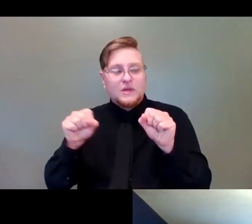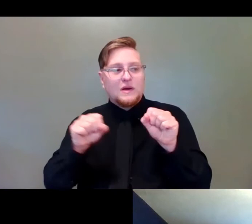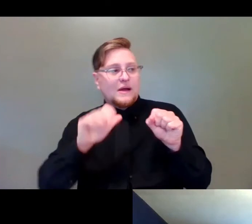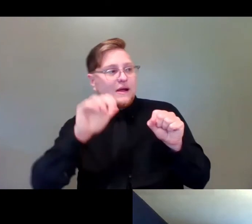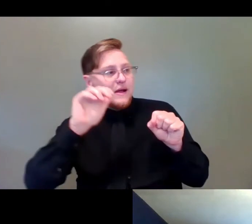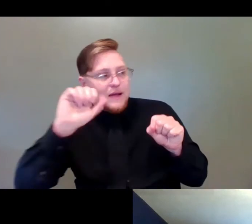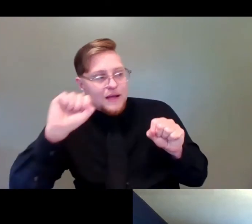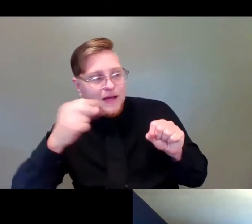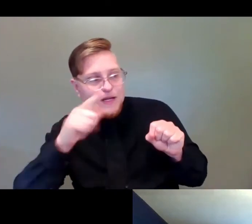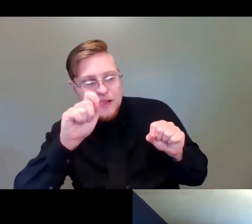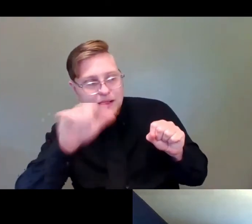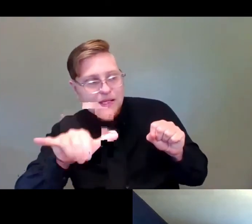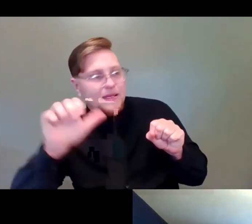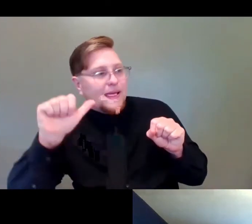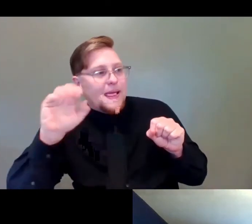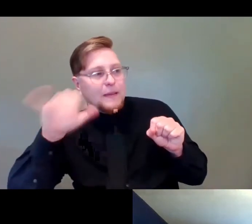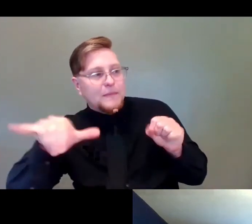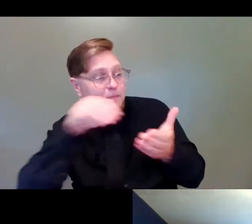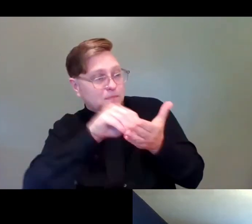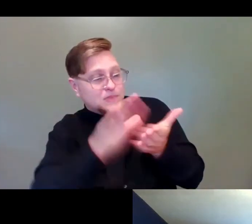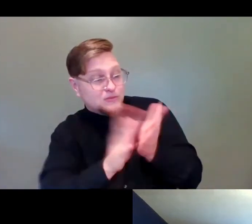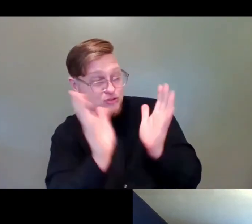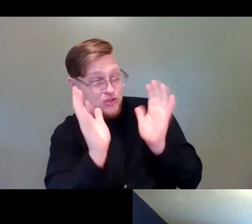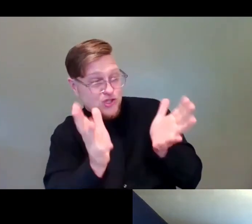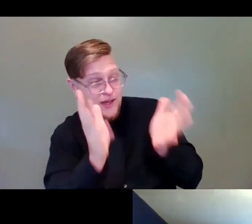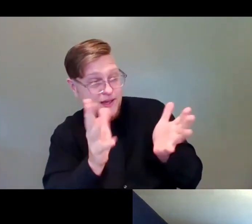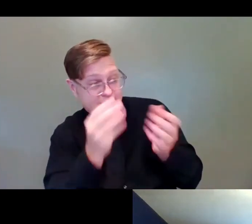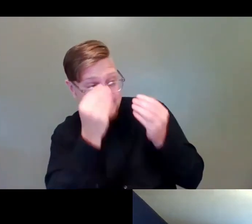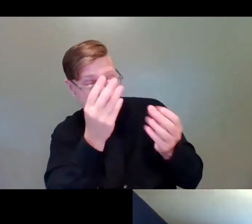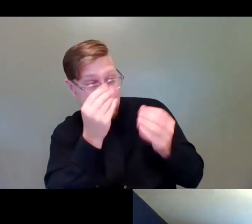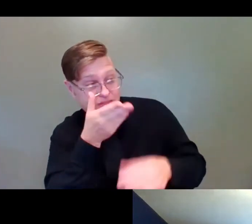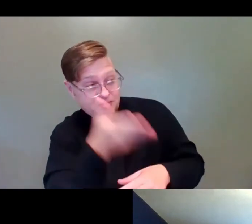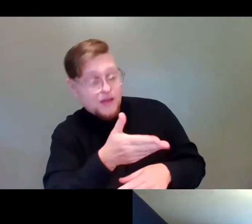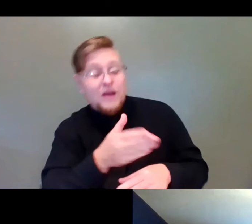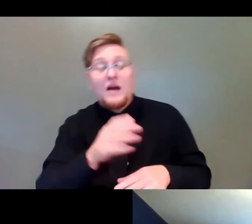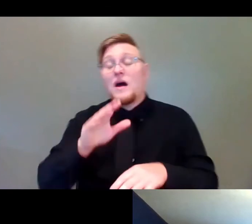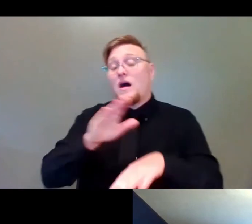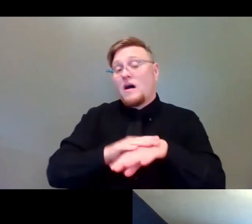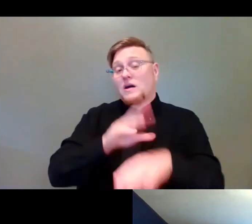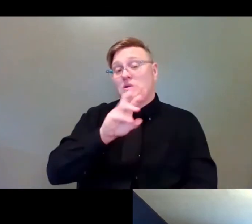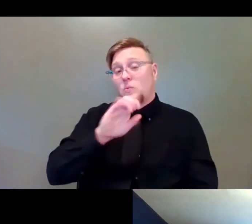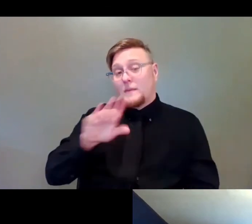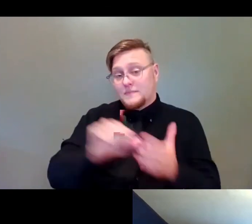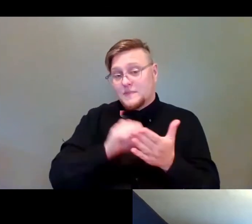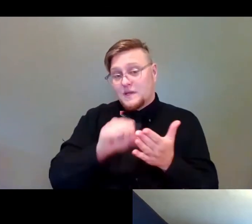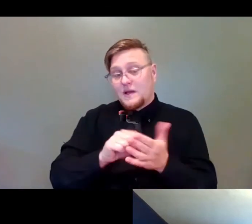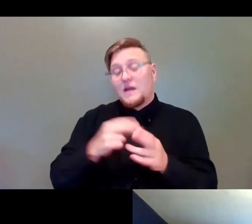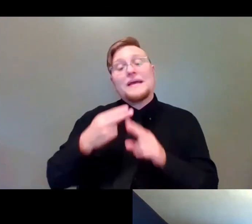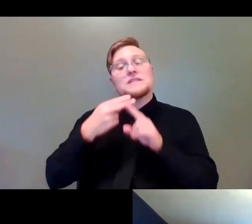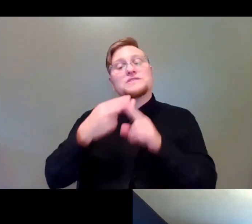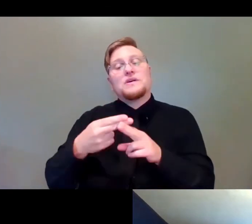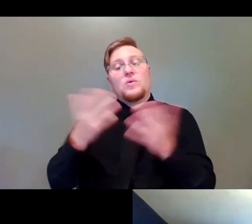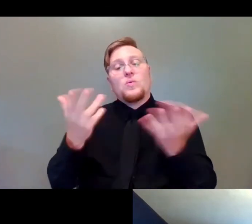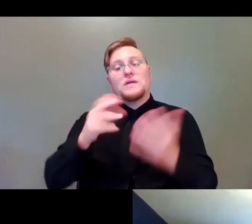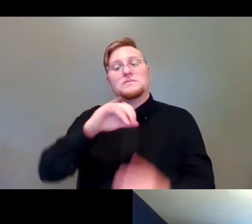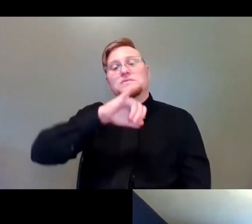Amy can put the information in the chat box, but it's on our website and it's called Joining Hands, and it's going